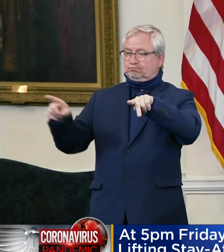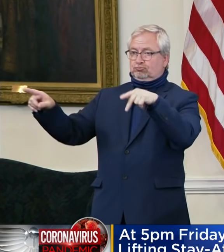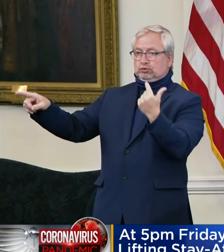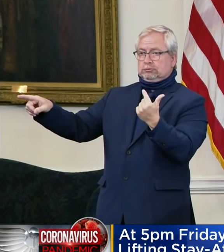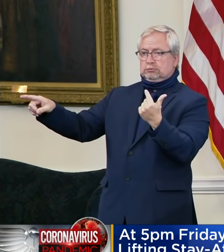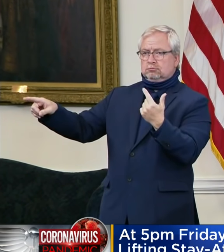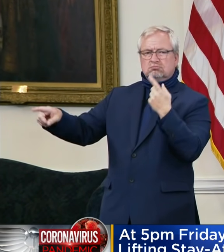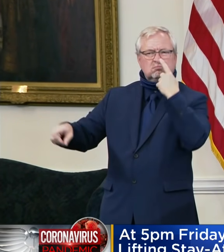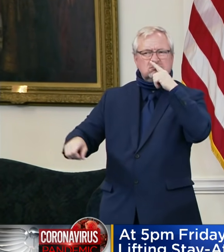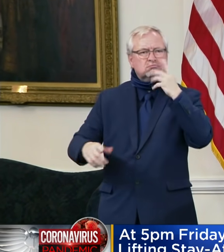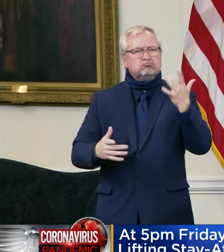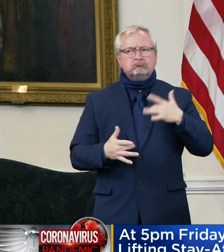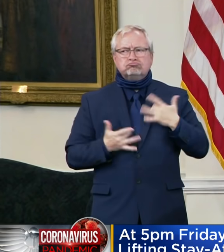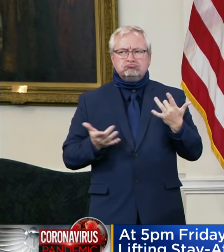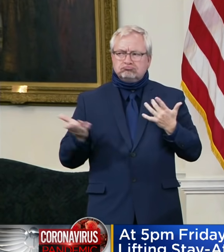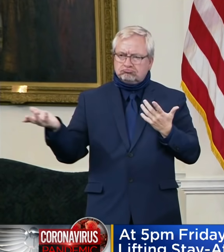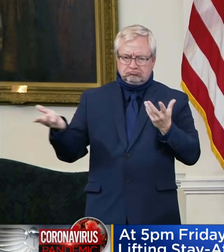Sure.